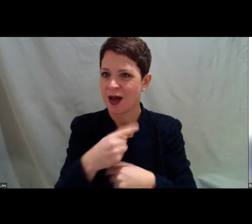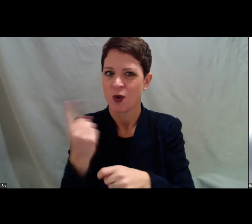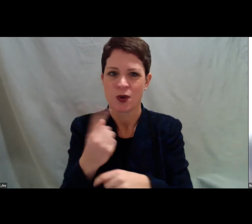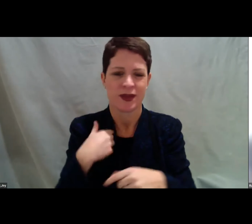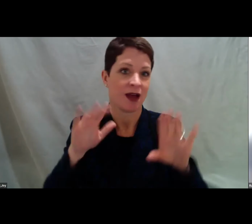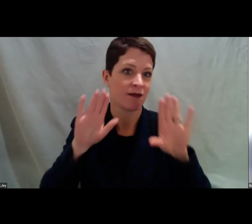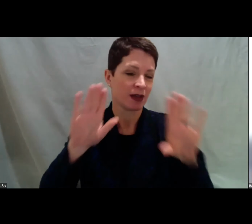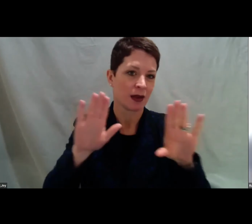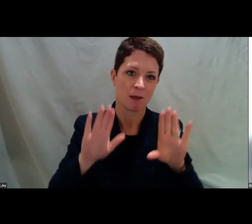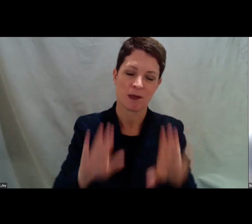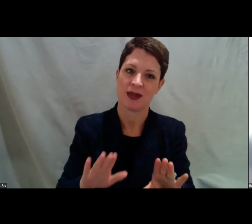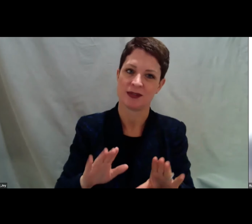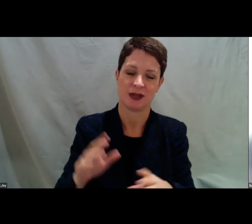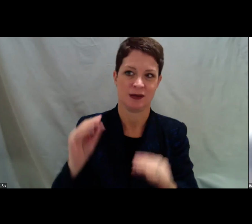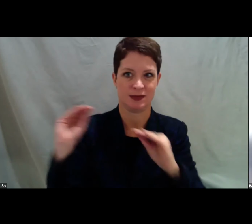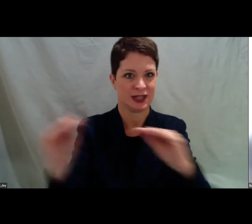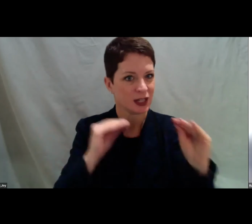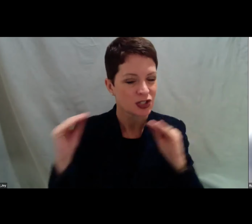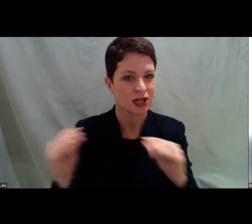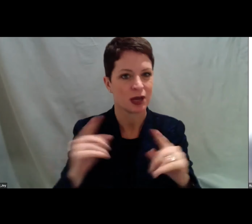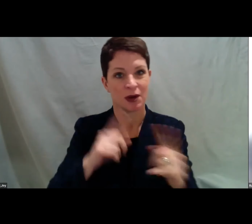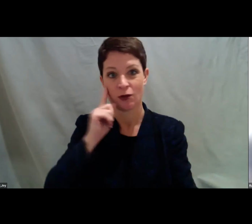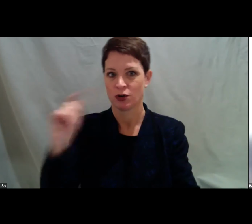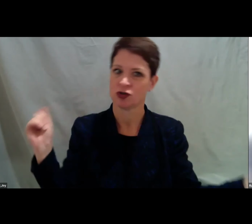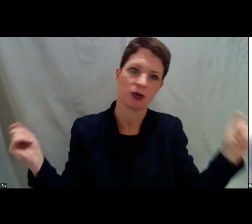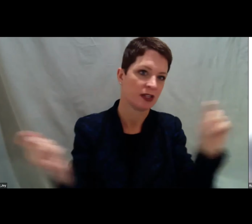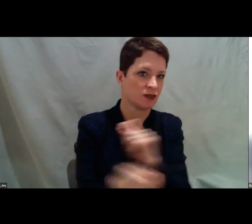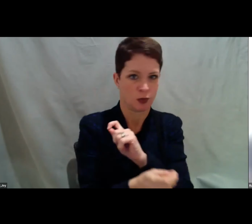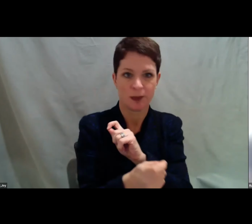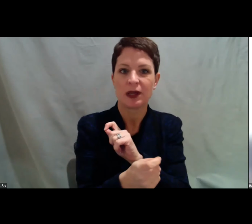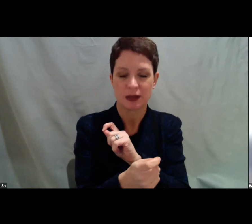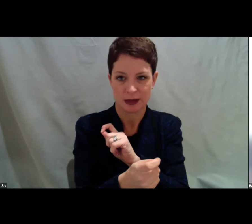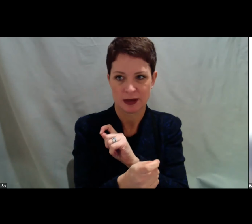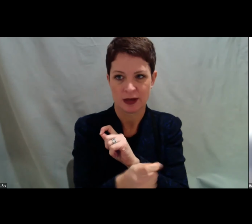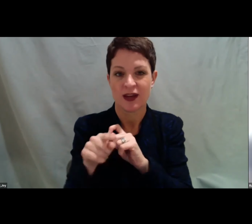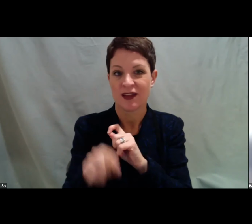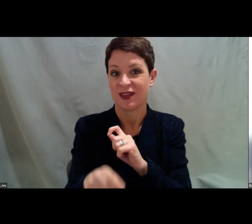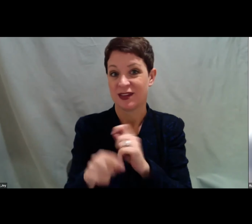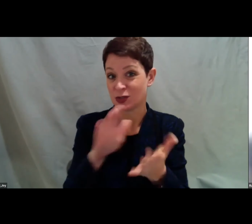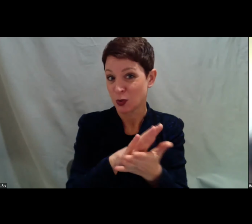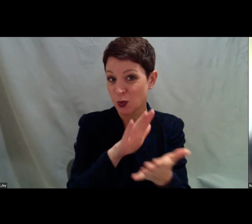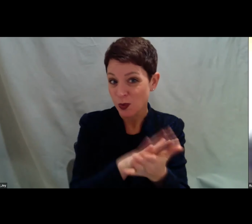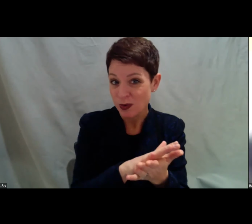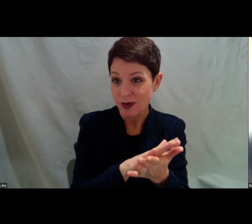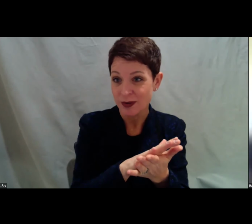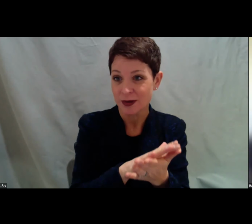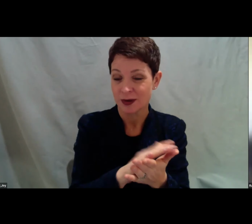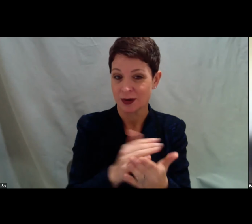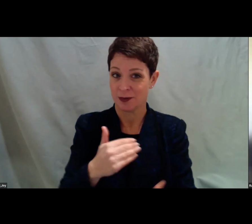amazing scholarship, but for transforming this institution,